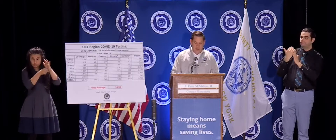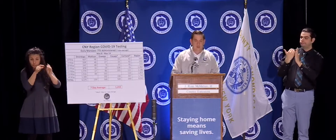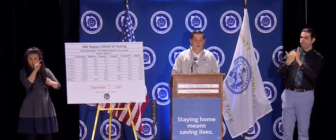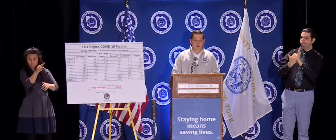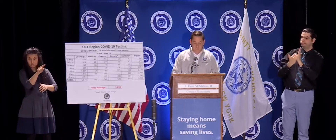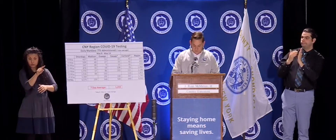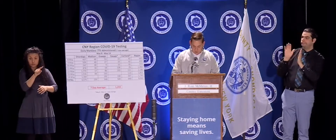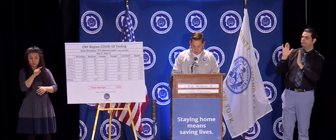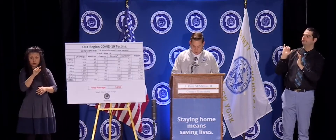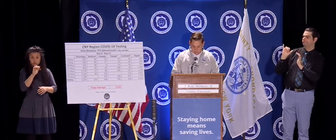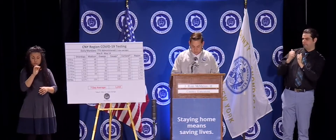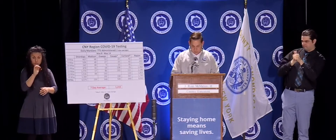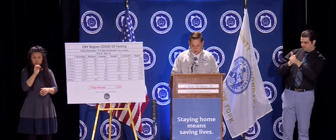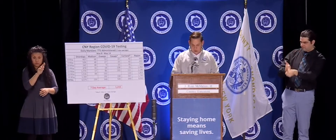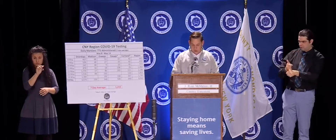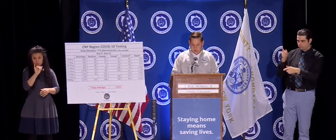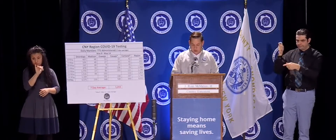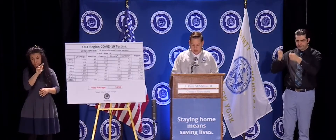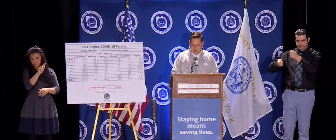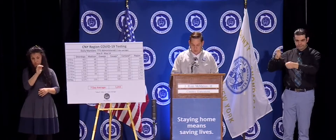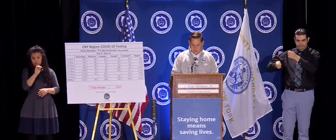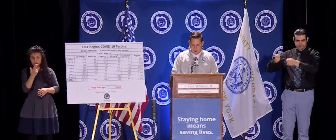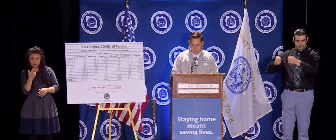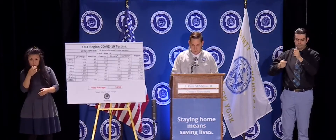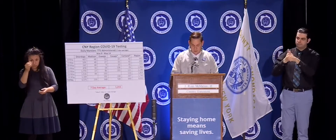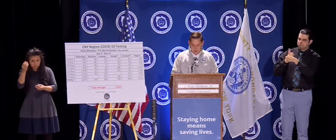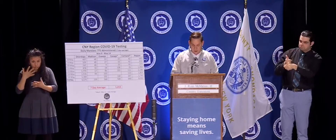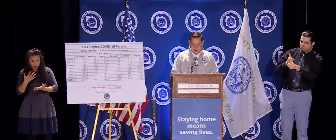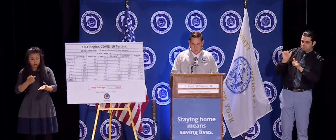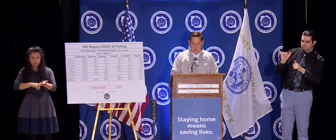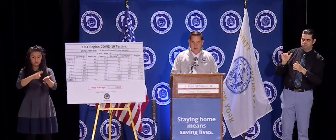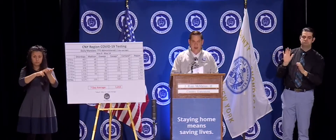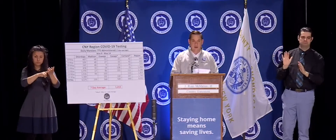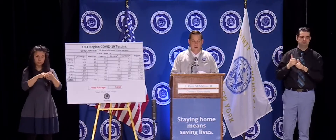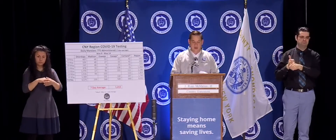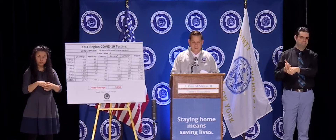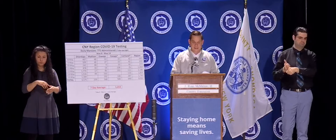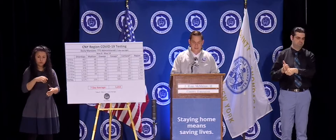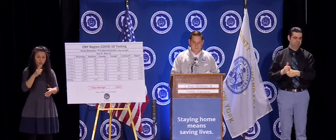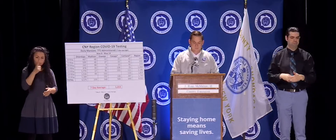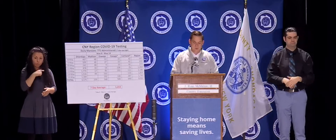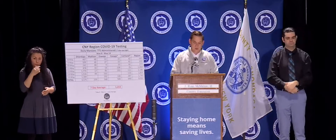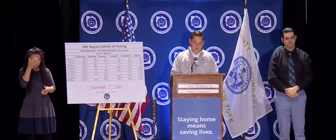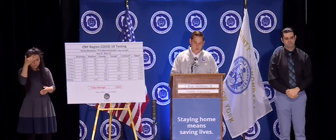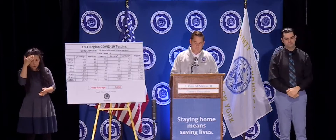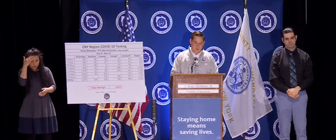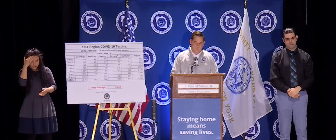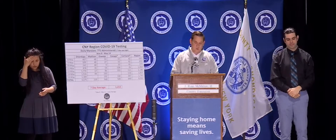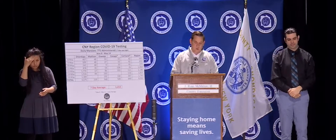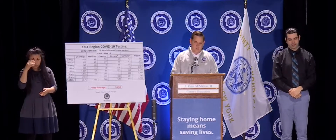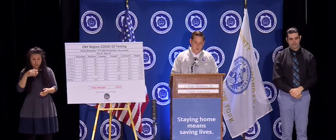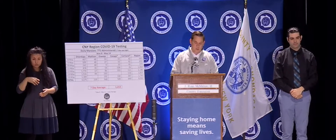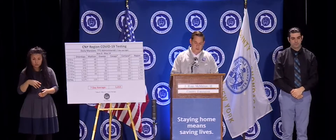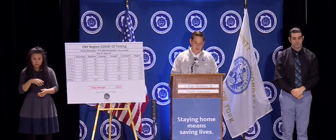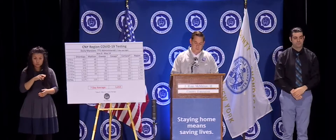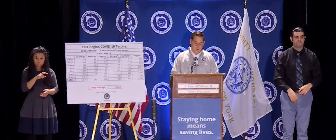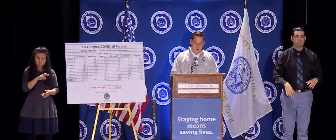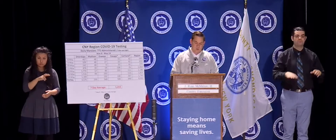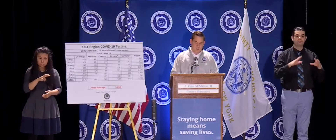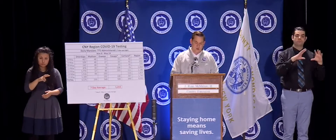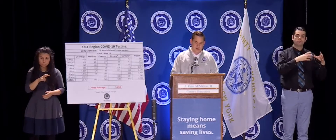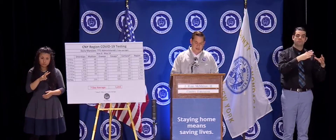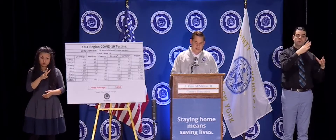904 of our cases have been female, 639 have been male, 49 are under 19, 244 in their